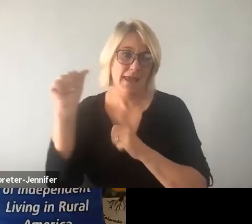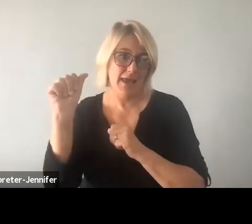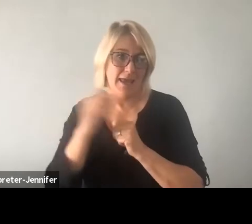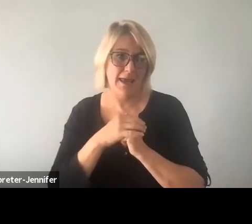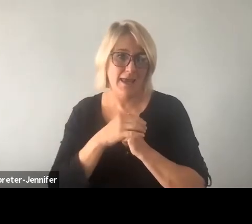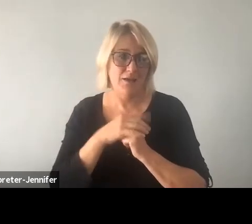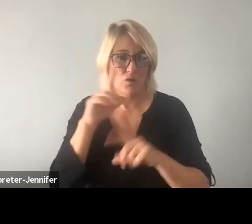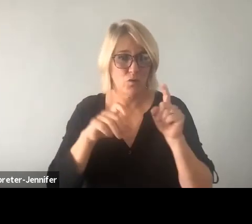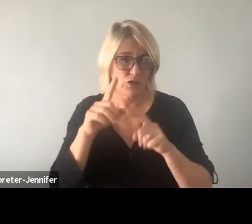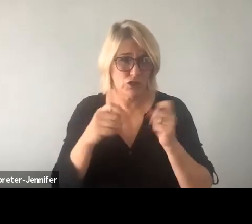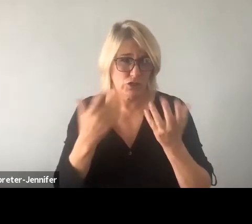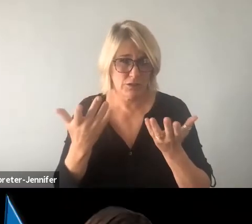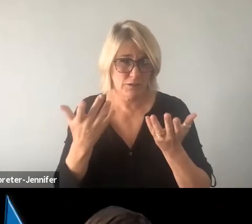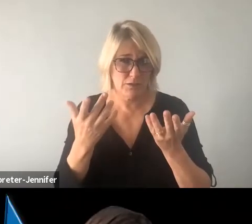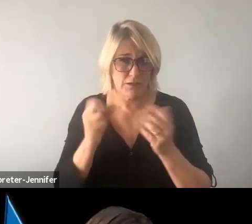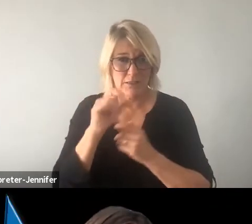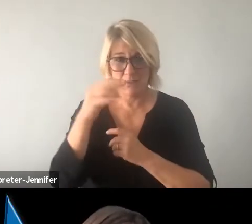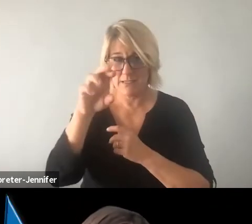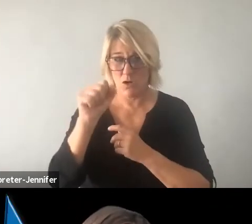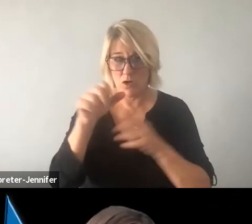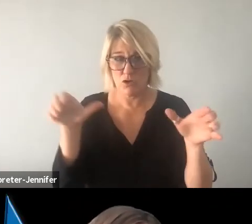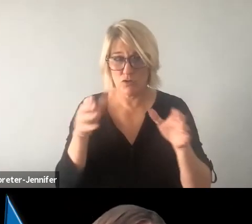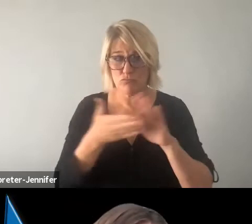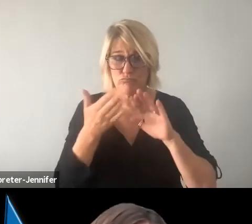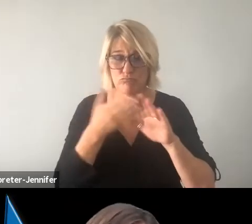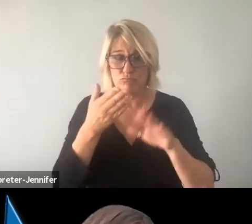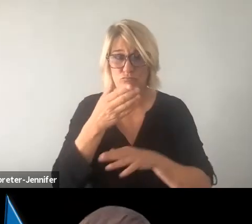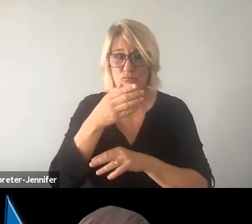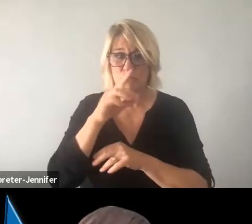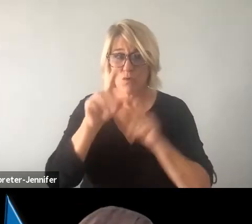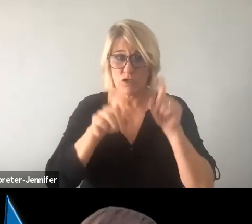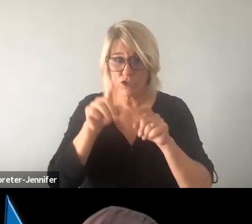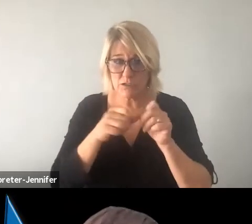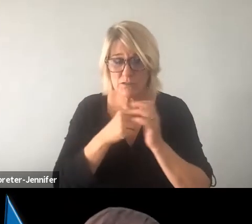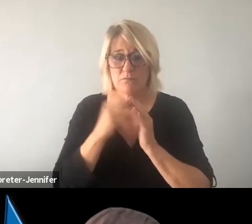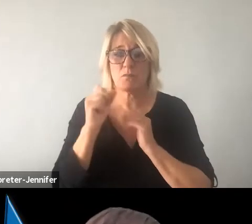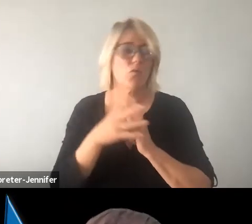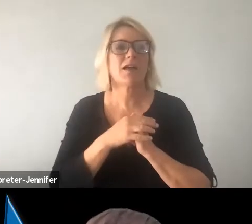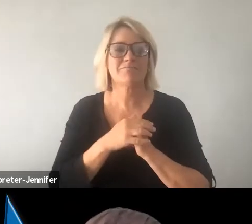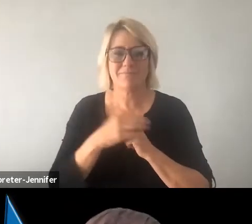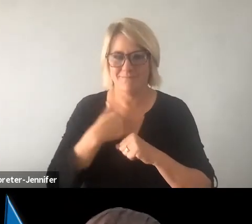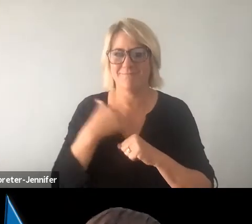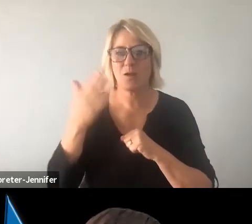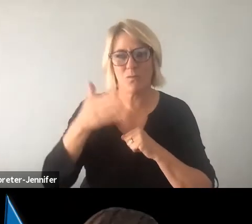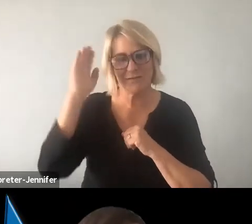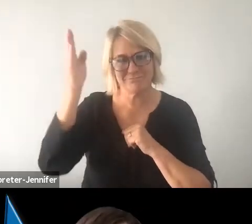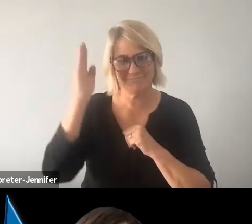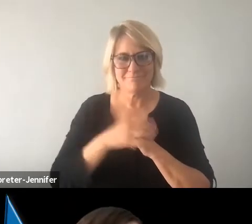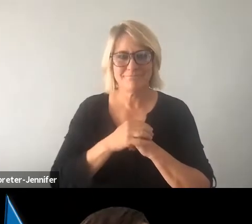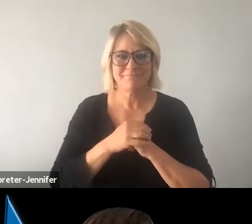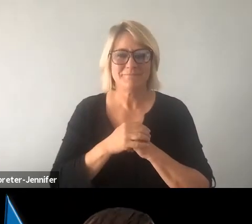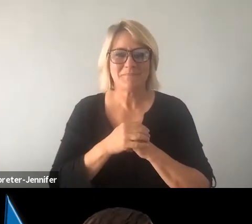Sierra, are you going to run Q&A? I am. Hello, Right. everybody. Let me get my phone off of